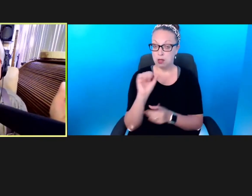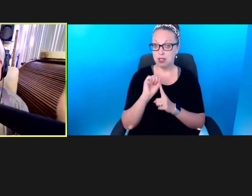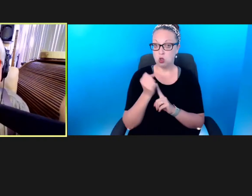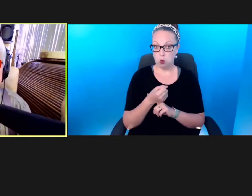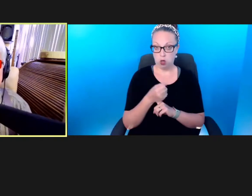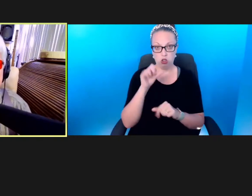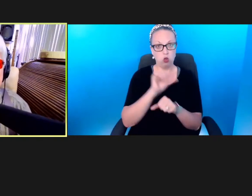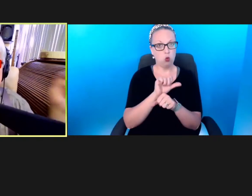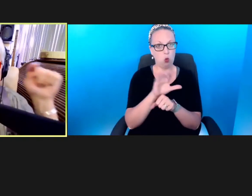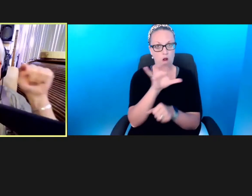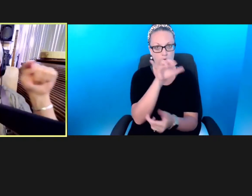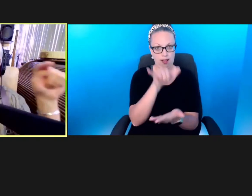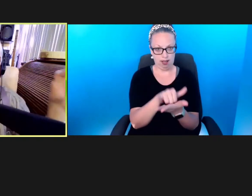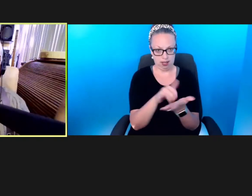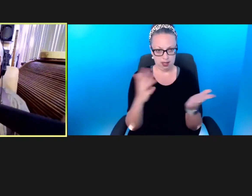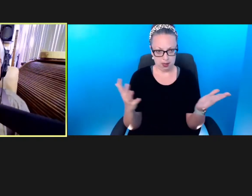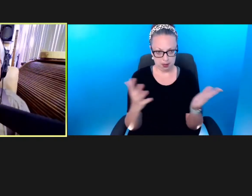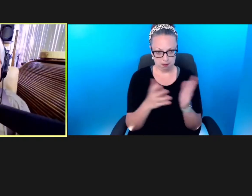this.